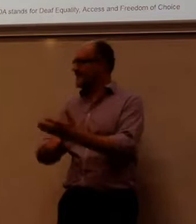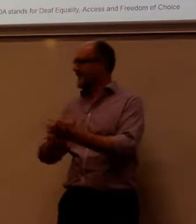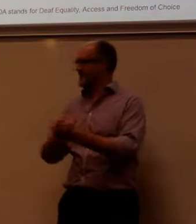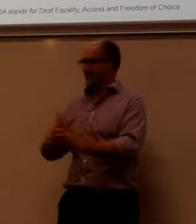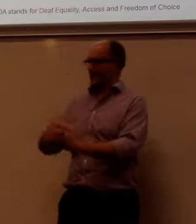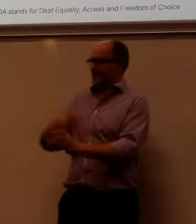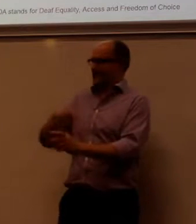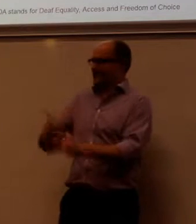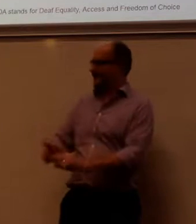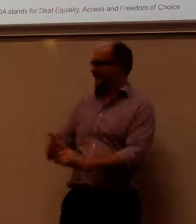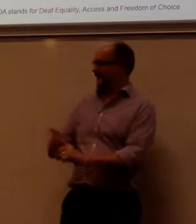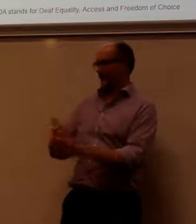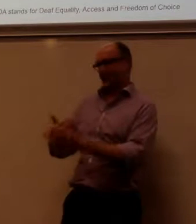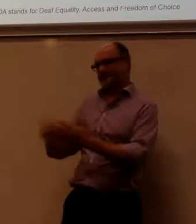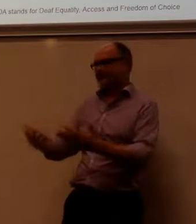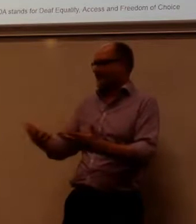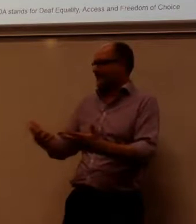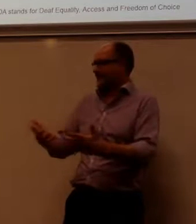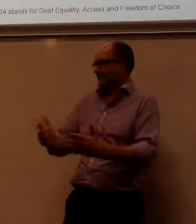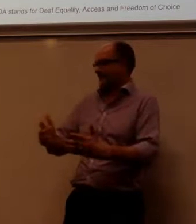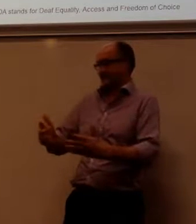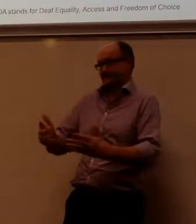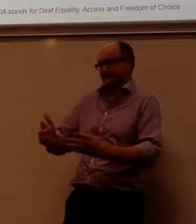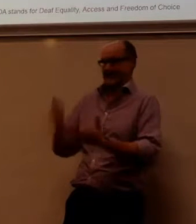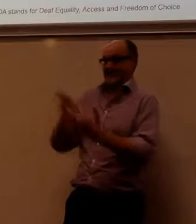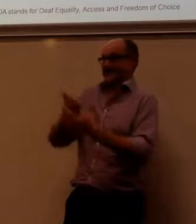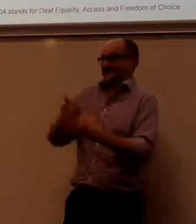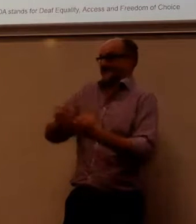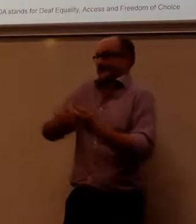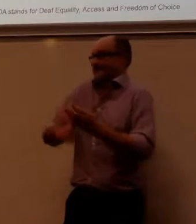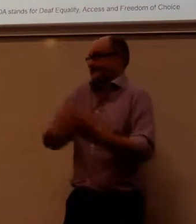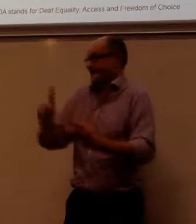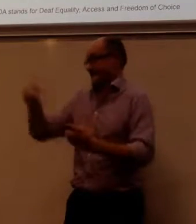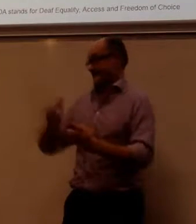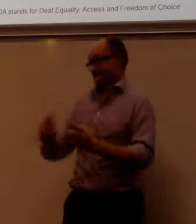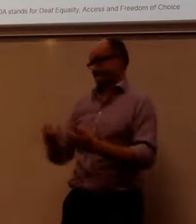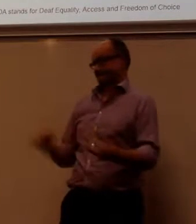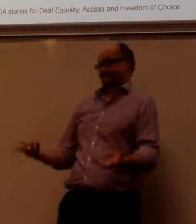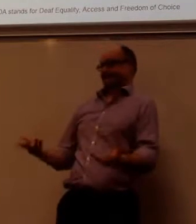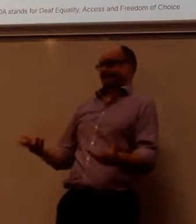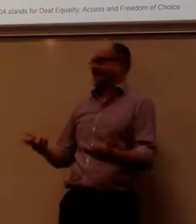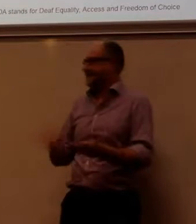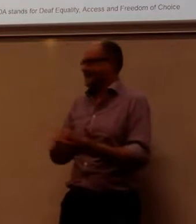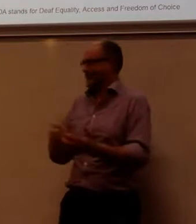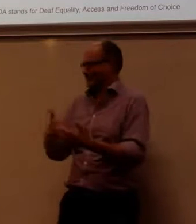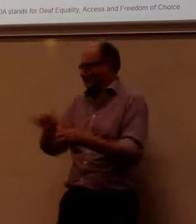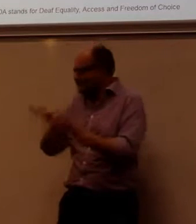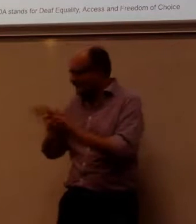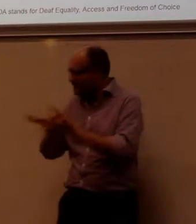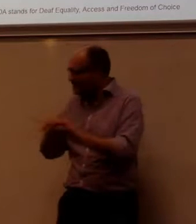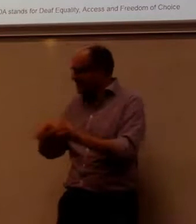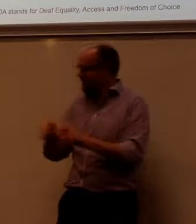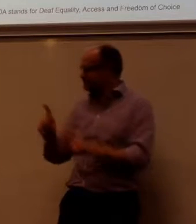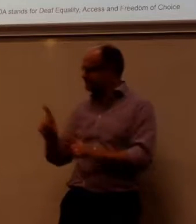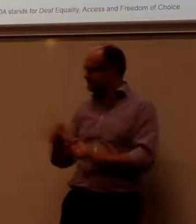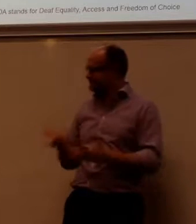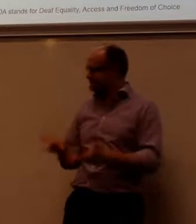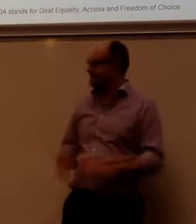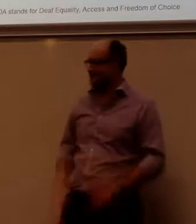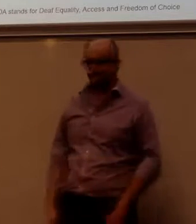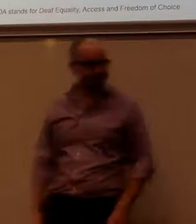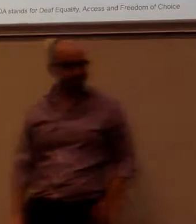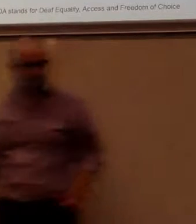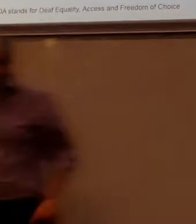use ESL as their first or preferred language, and we all know that young people have very different ESL use because they don't have access to